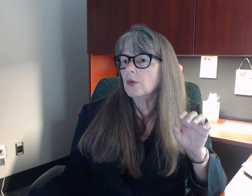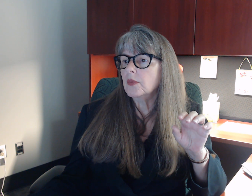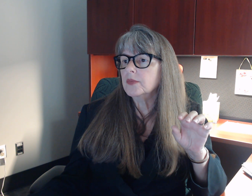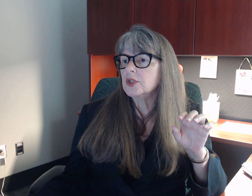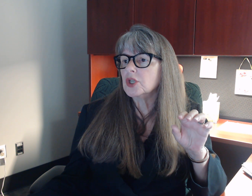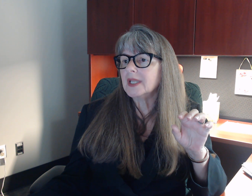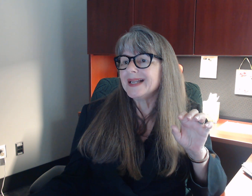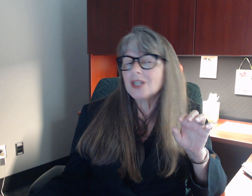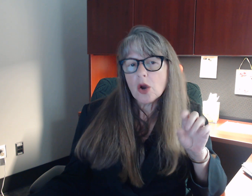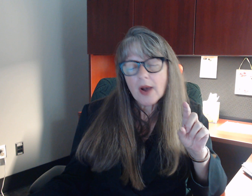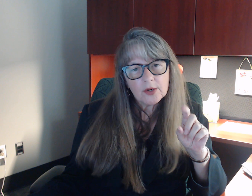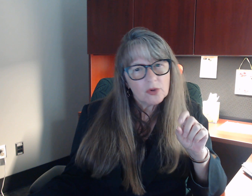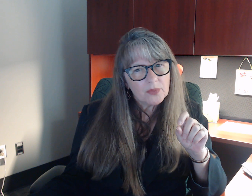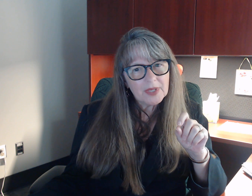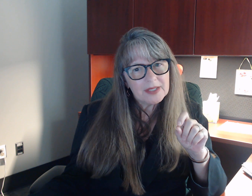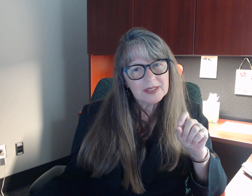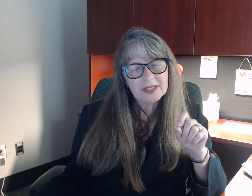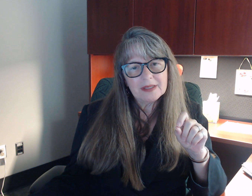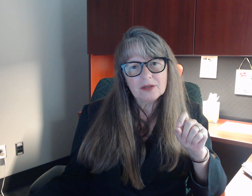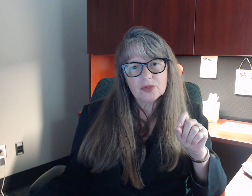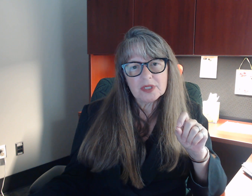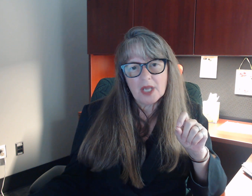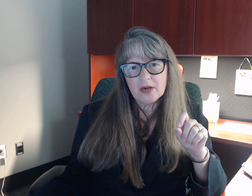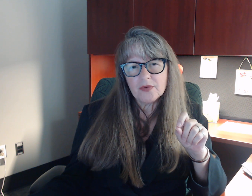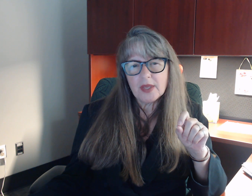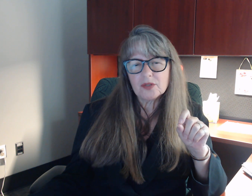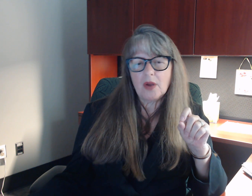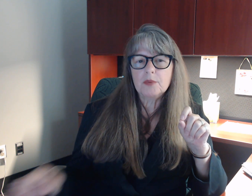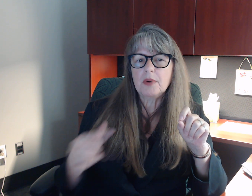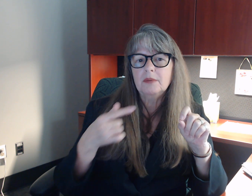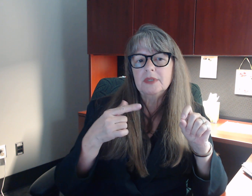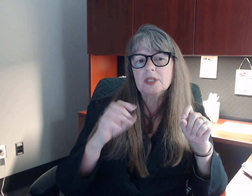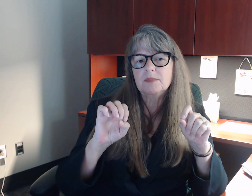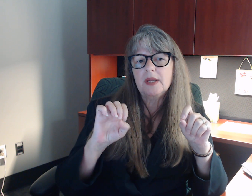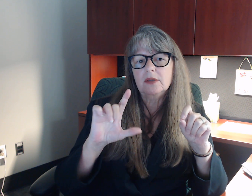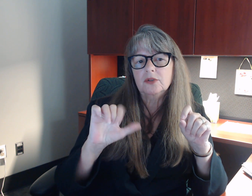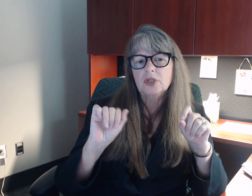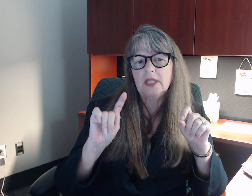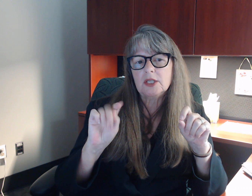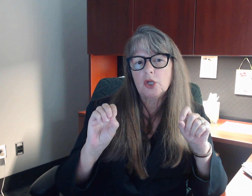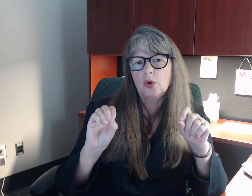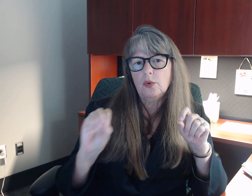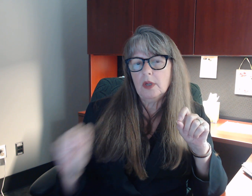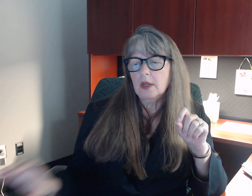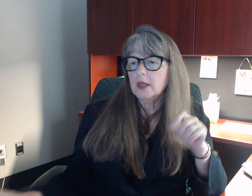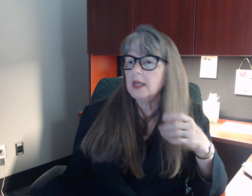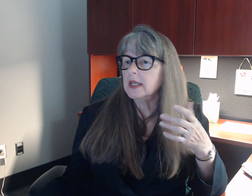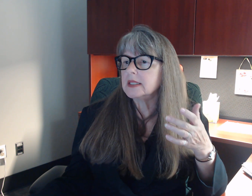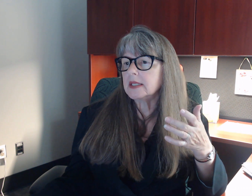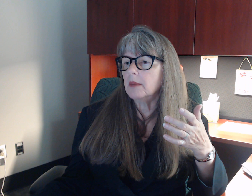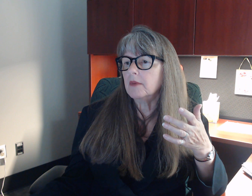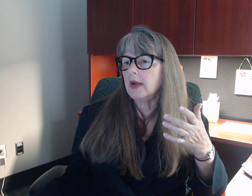the gelato, I don't know what that's. There's a sign for that, so I would probably spell gelato. And it's a type of ice